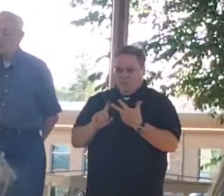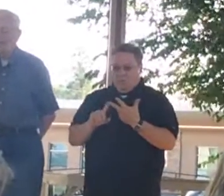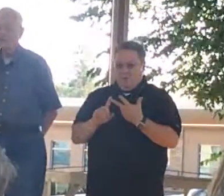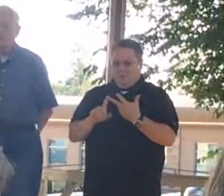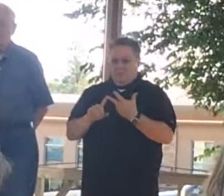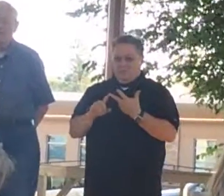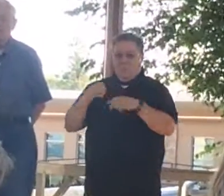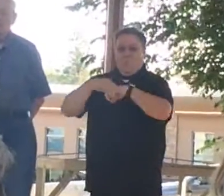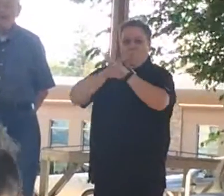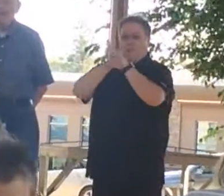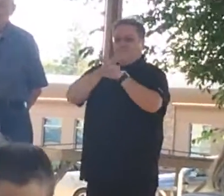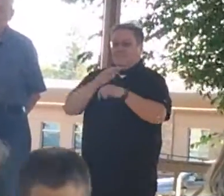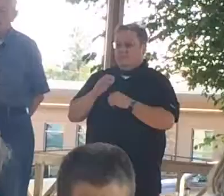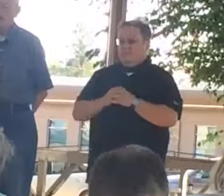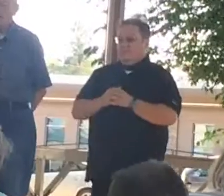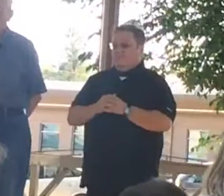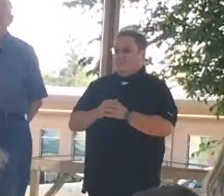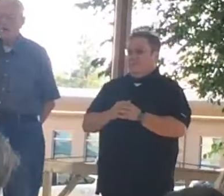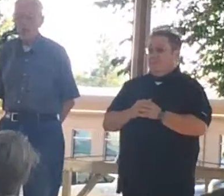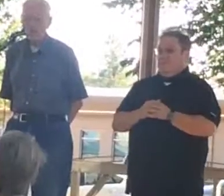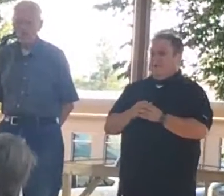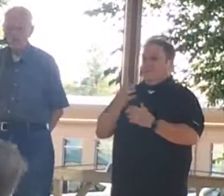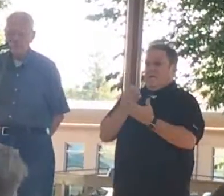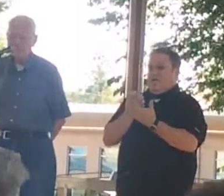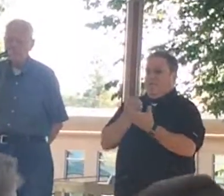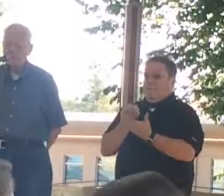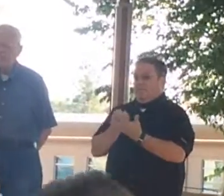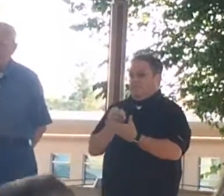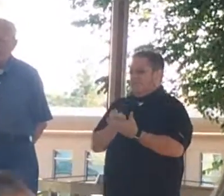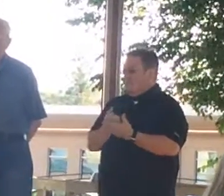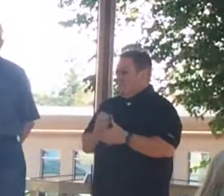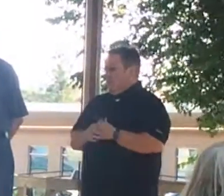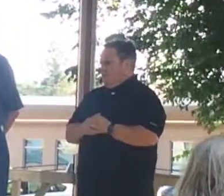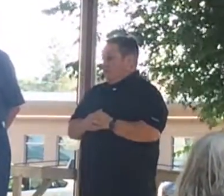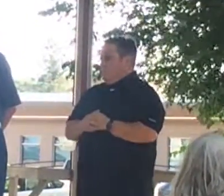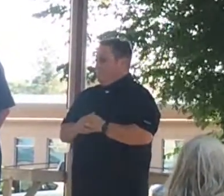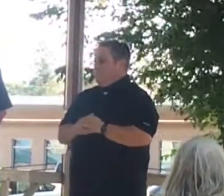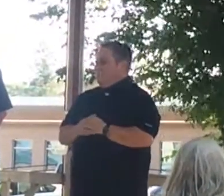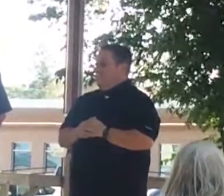The third crisis is that of economics.